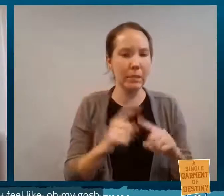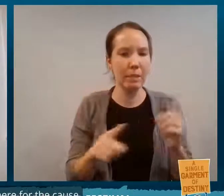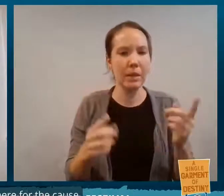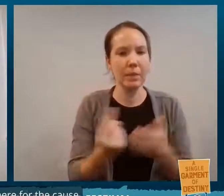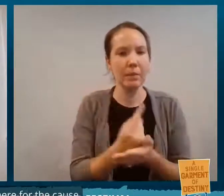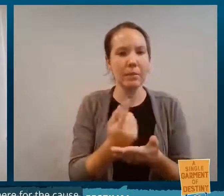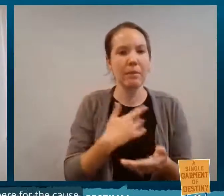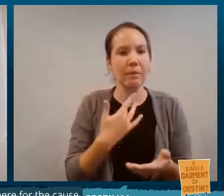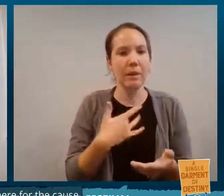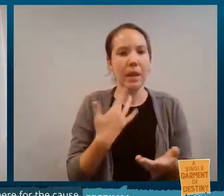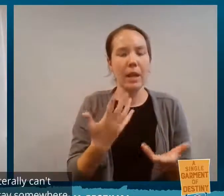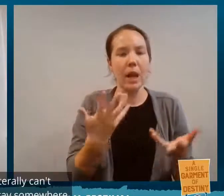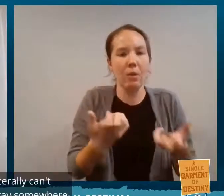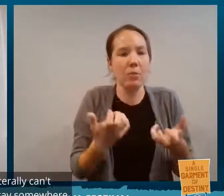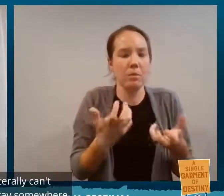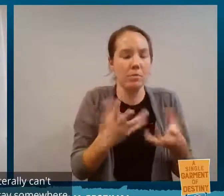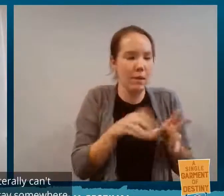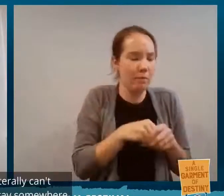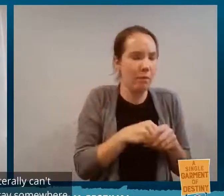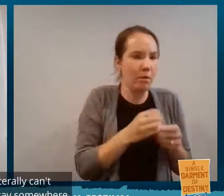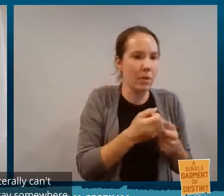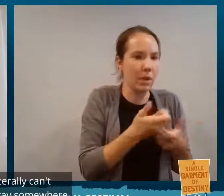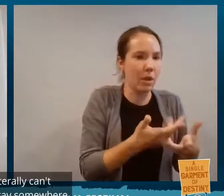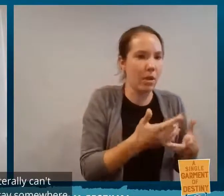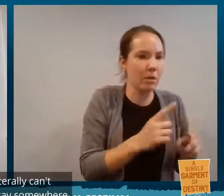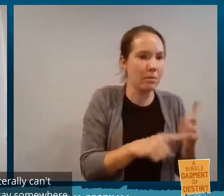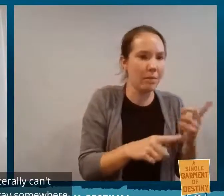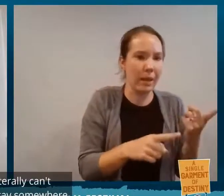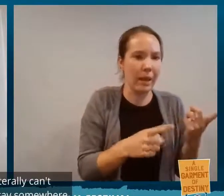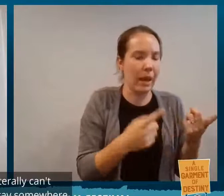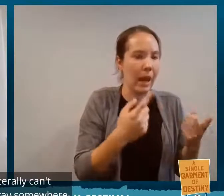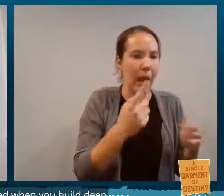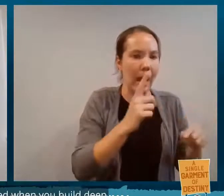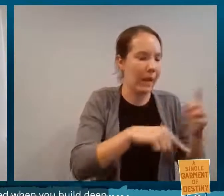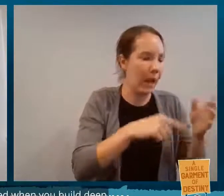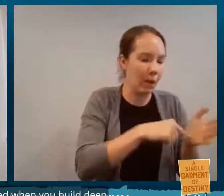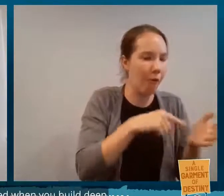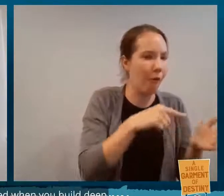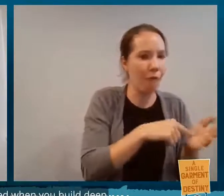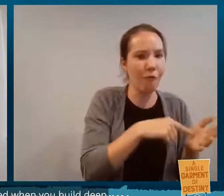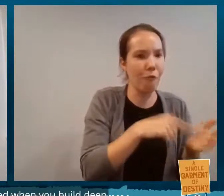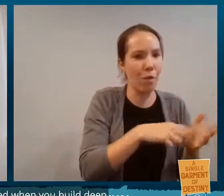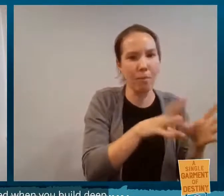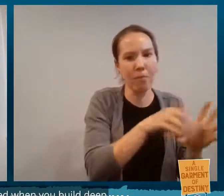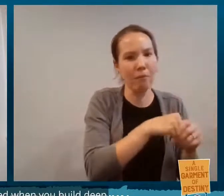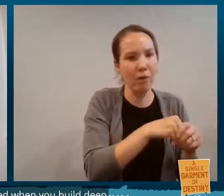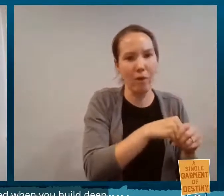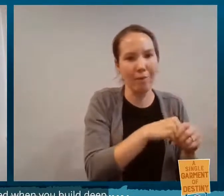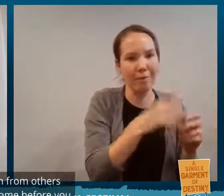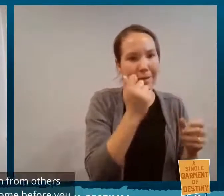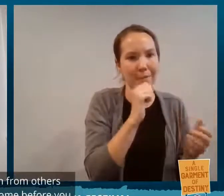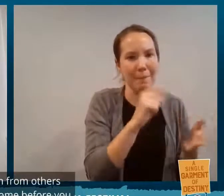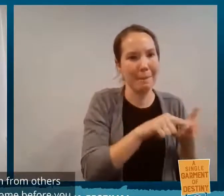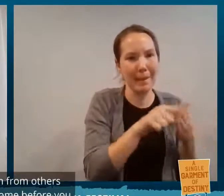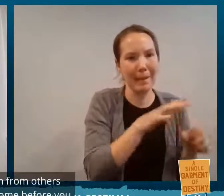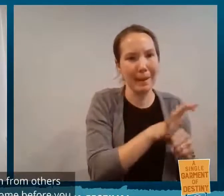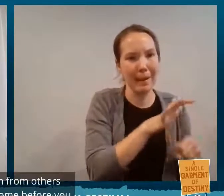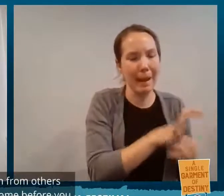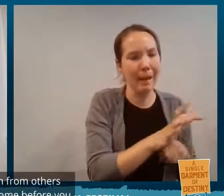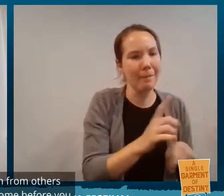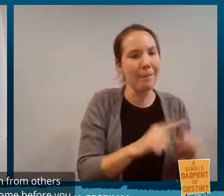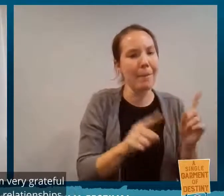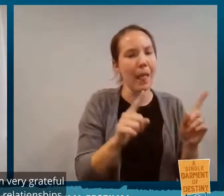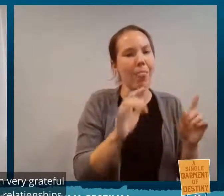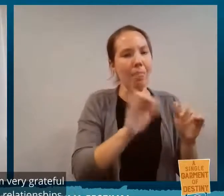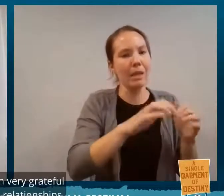my gosh, I want to be there for the cause, but I literally can't afford to stay somewhere. That can be changed when you build deep and learn from others who have